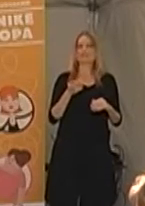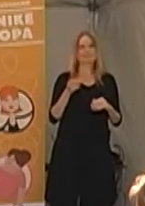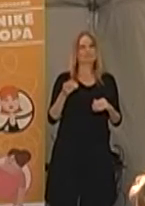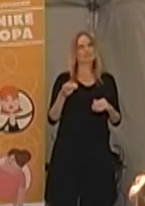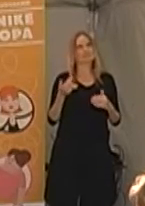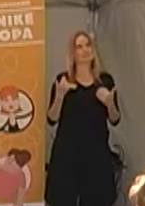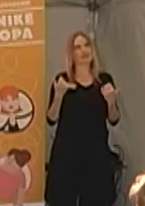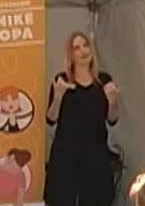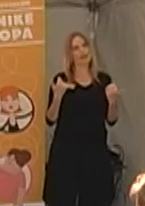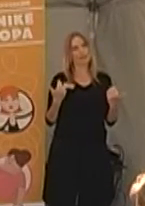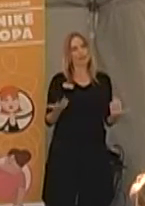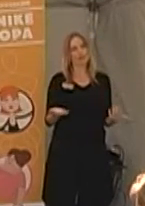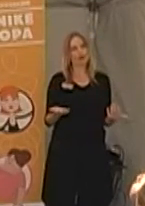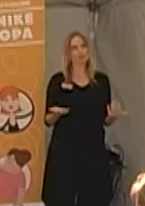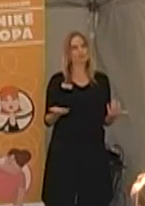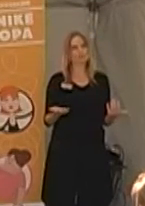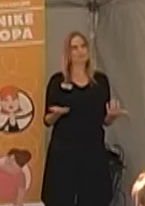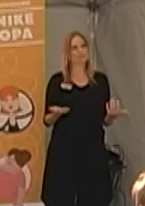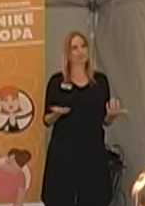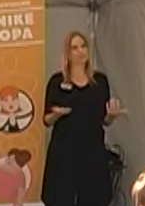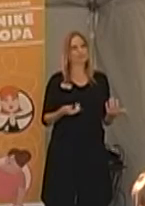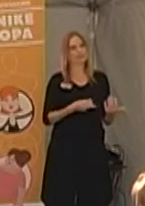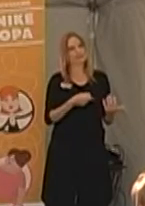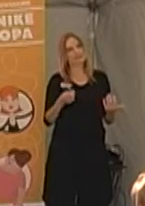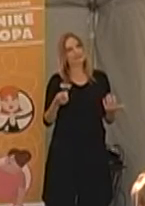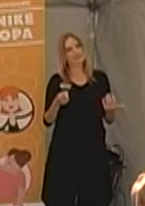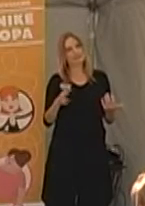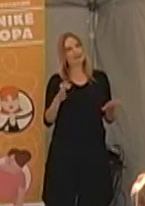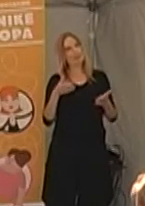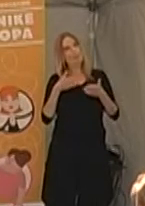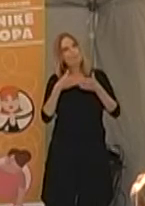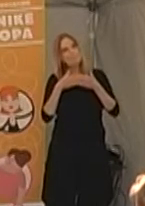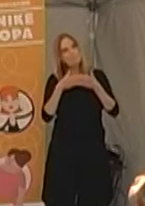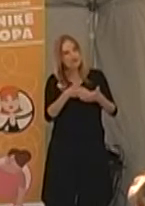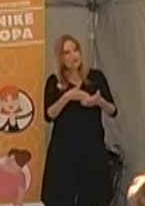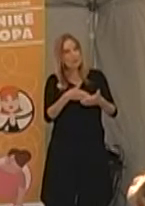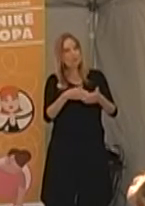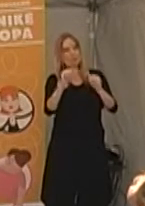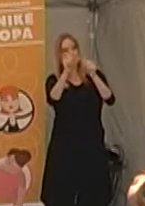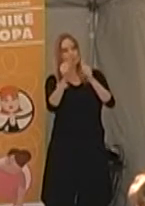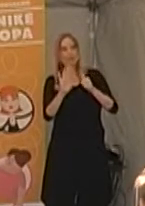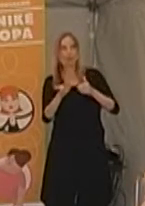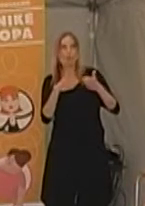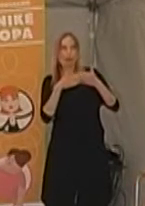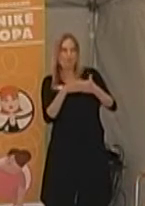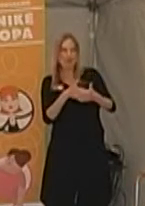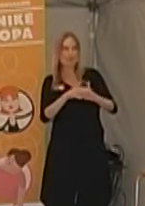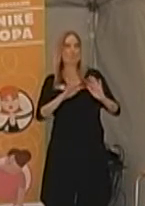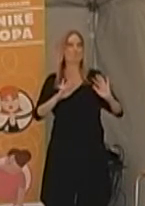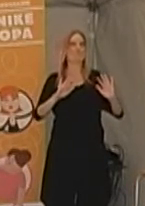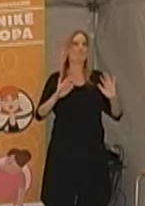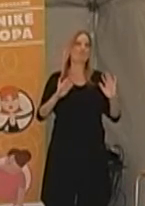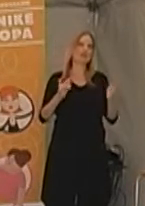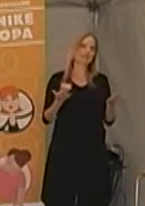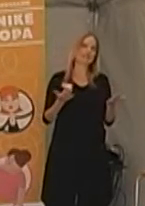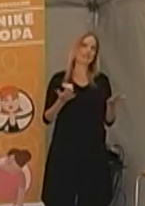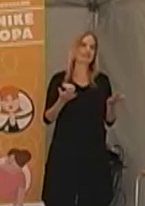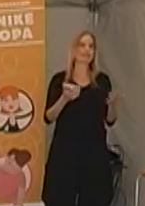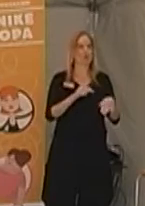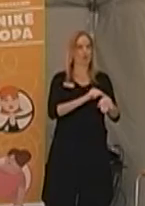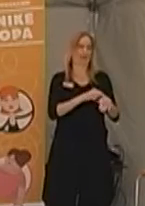put down on, if that's somehow the effect of the chosen model, or if it's somehow